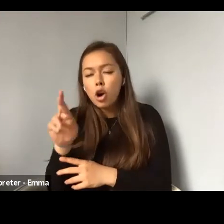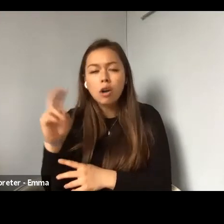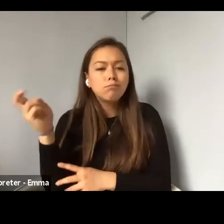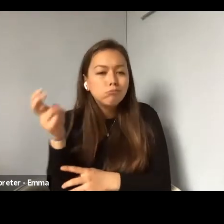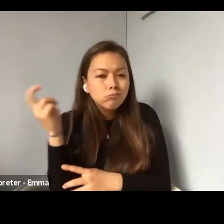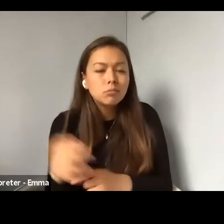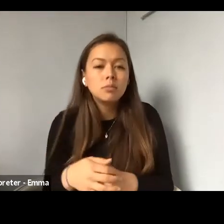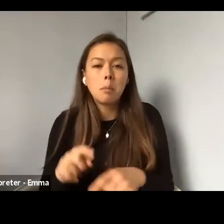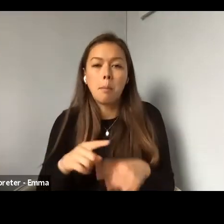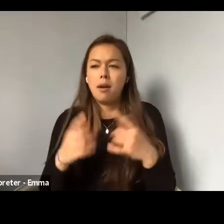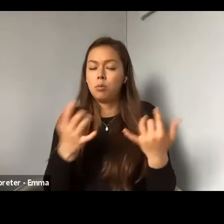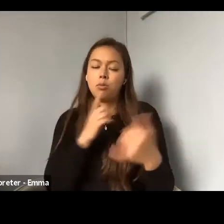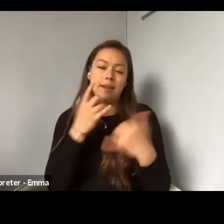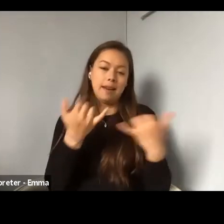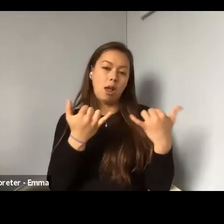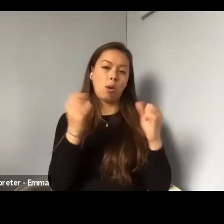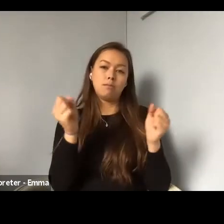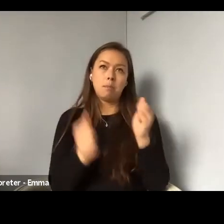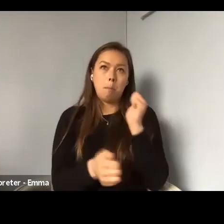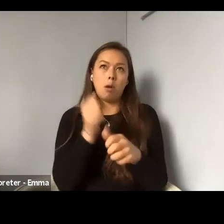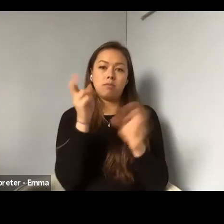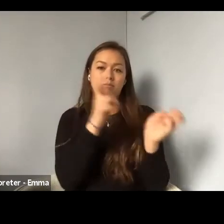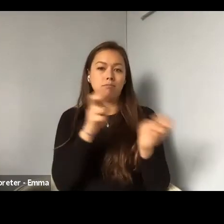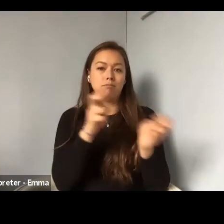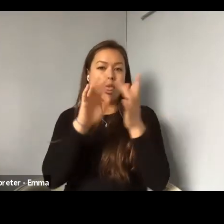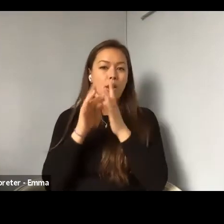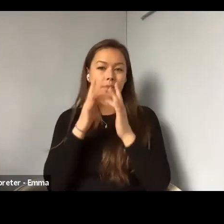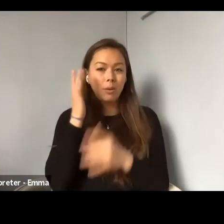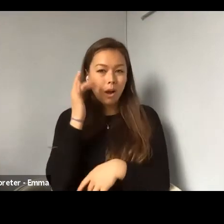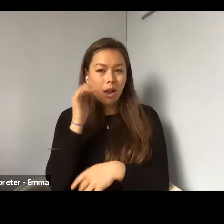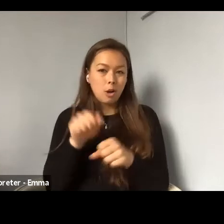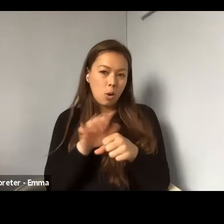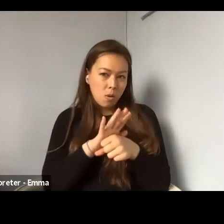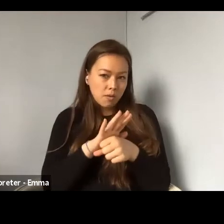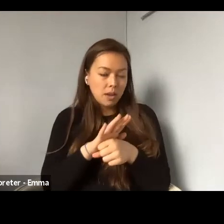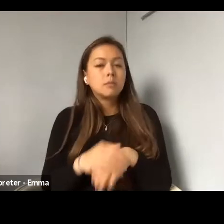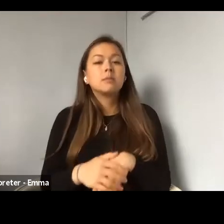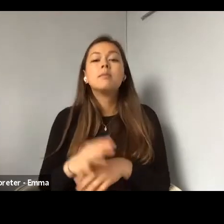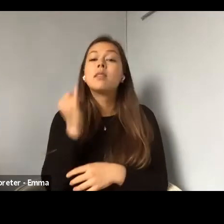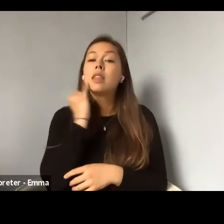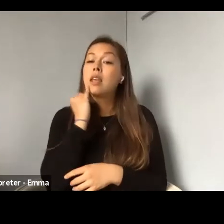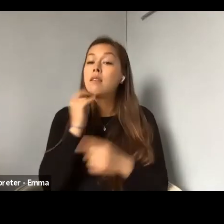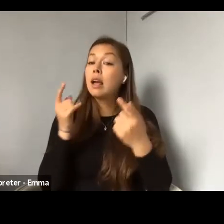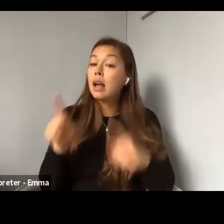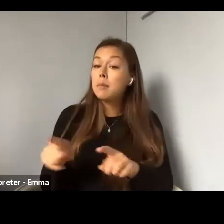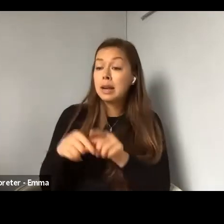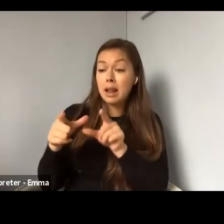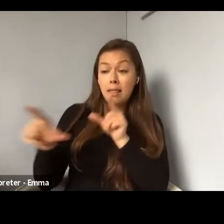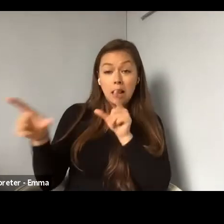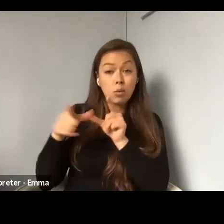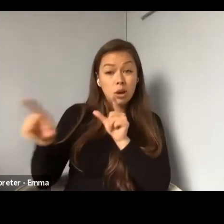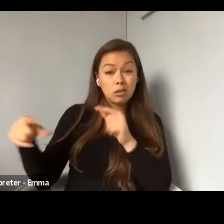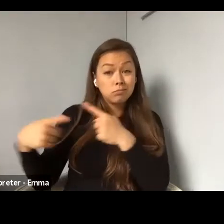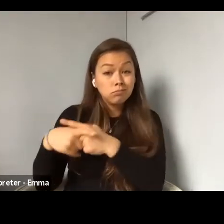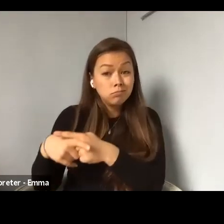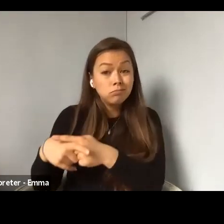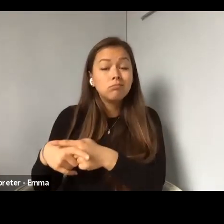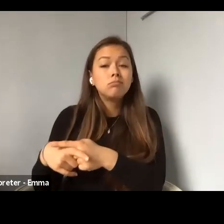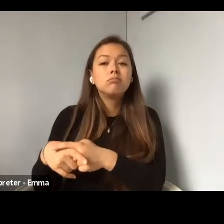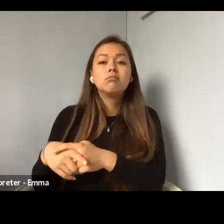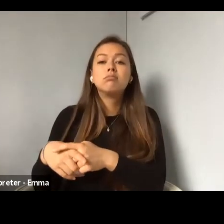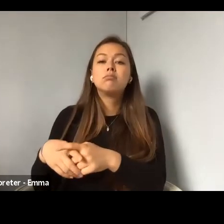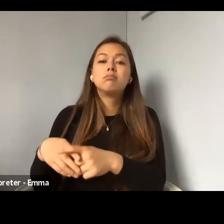to COVID. We have translation services available. If there is a need for the young person to be seen in